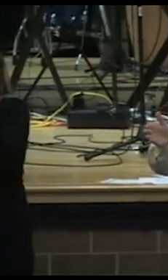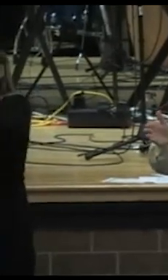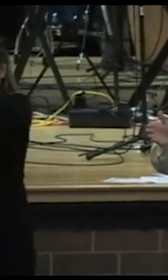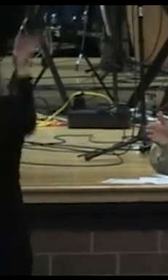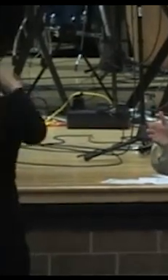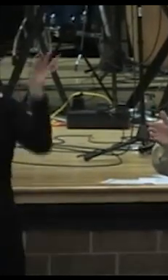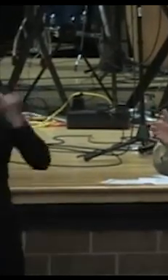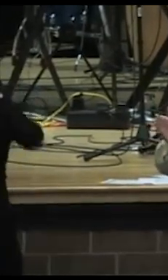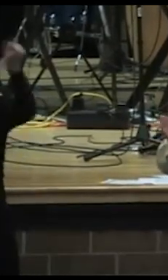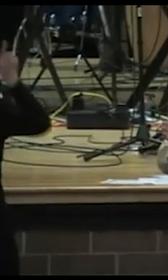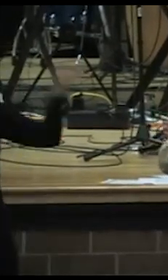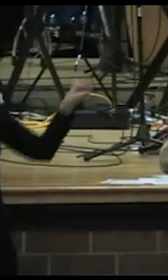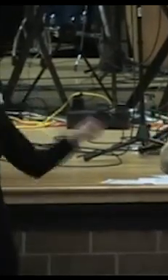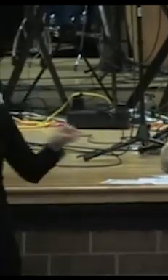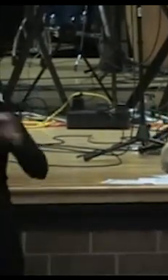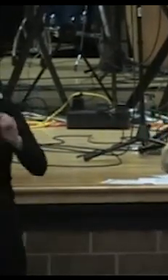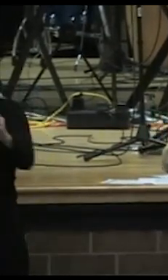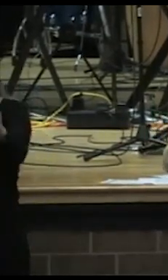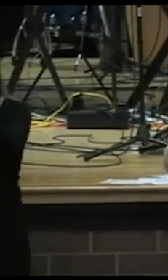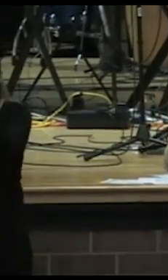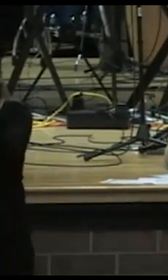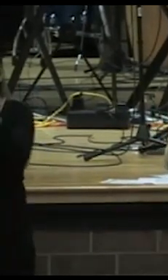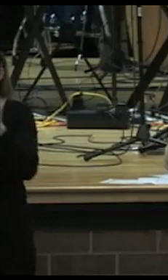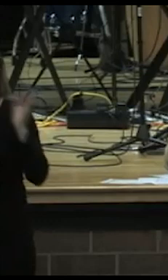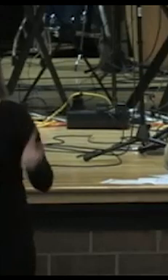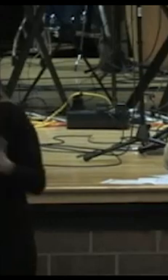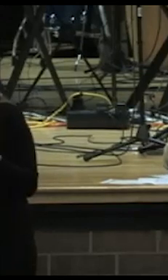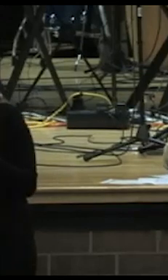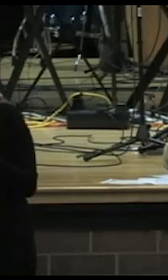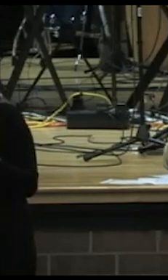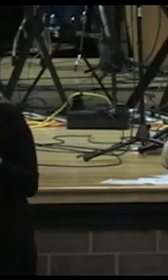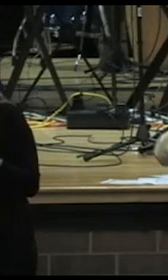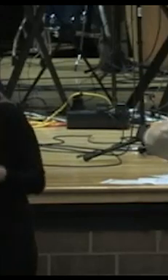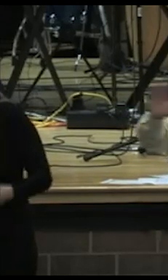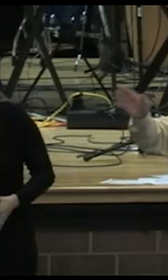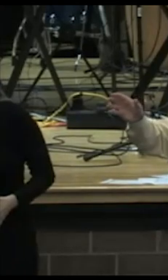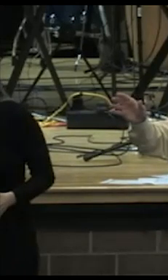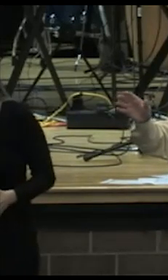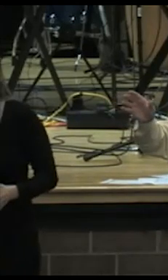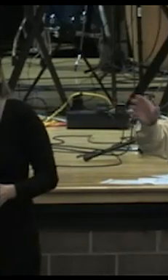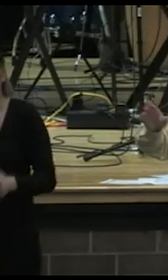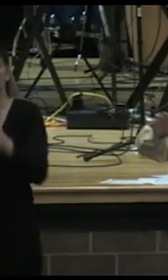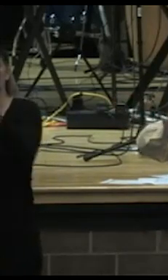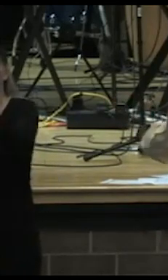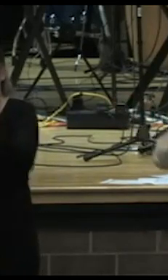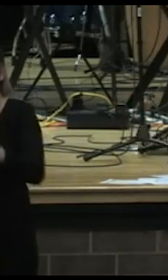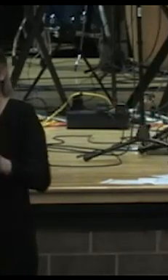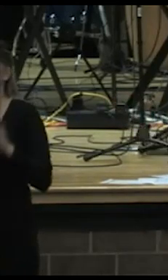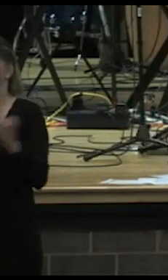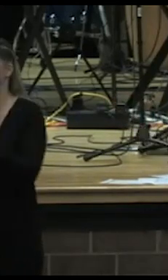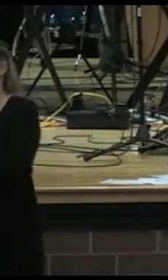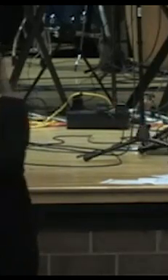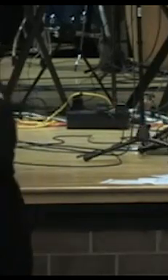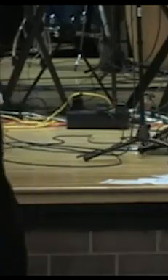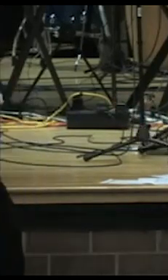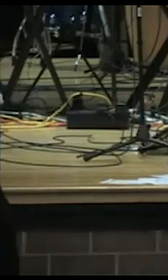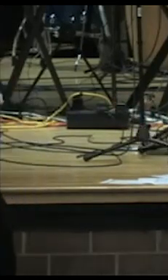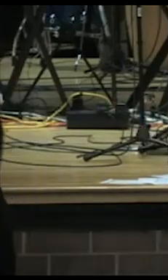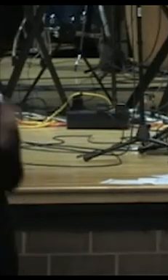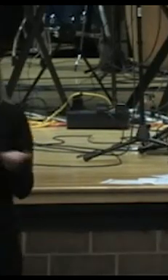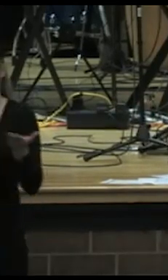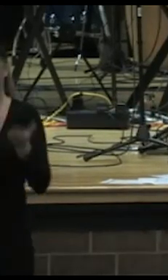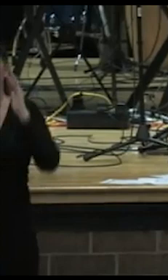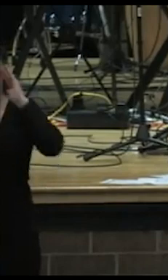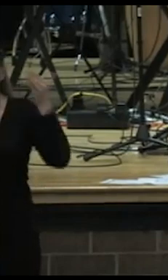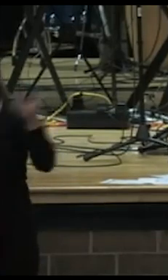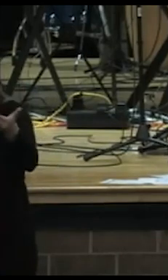22. And very often singles are like shotguns, a little over here, a little. They're not focused on